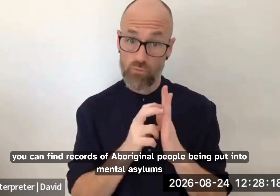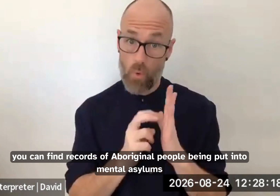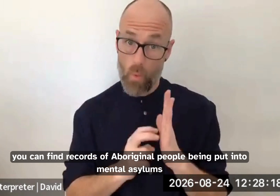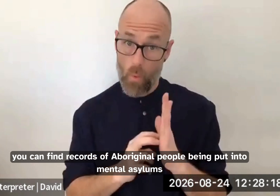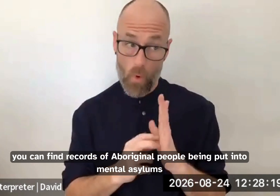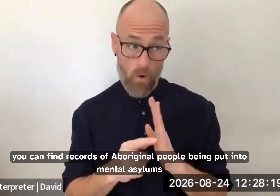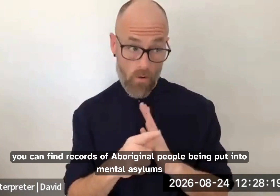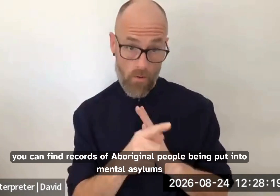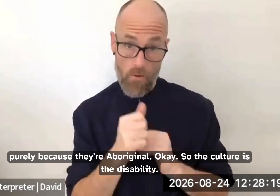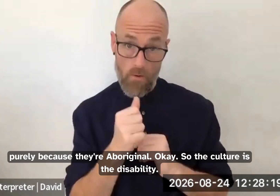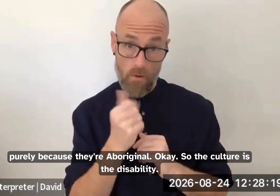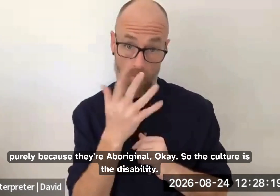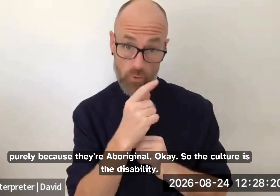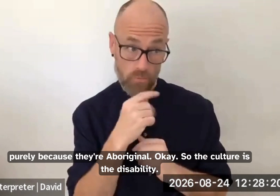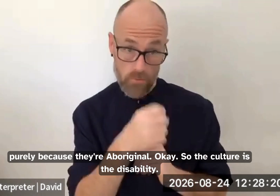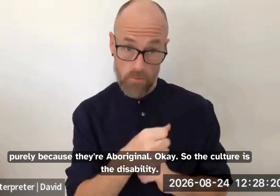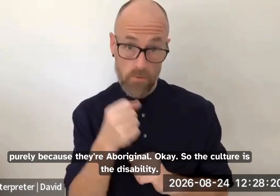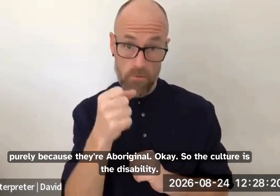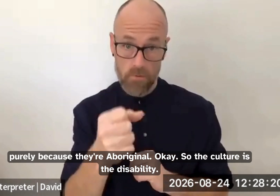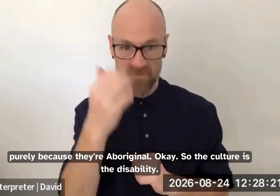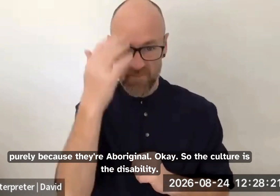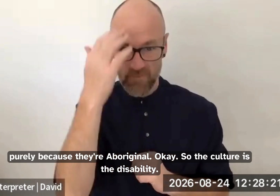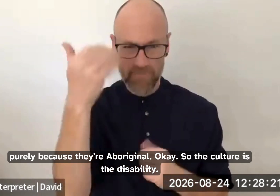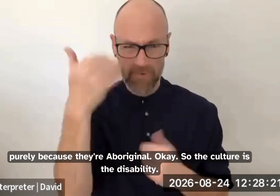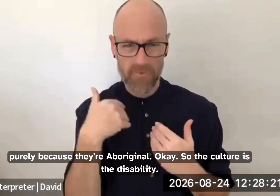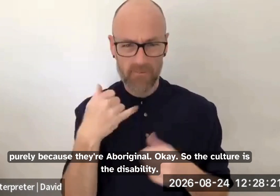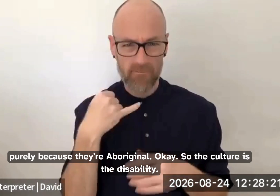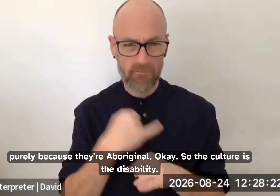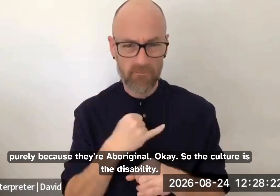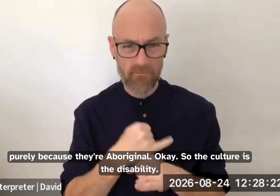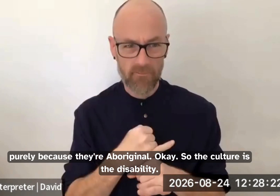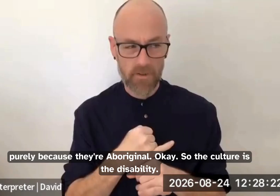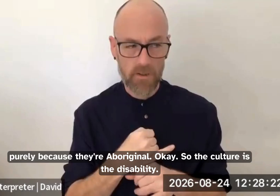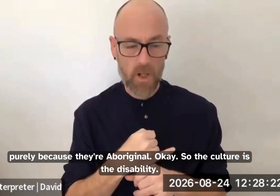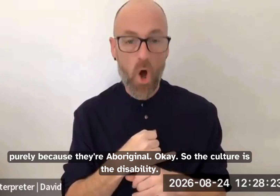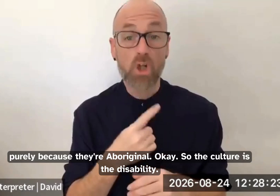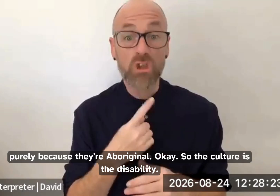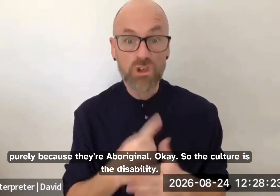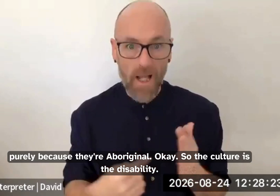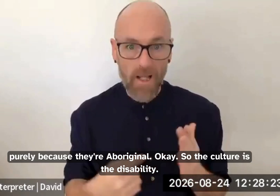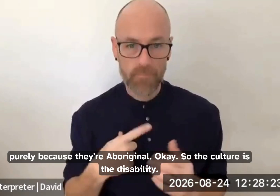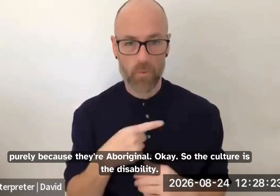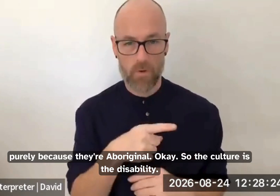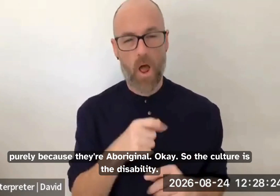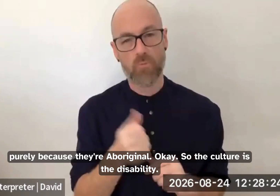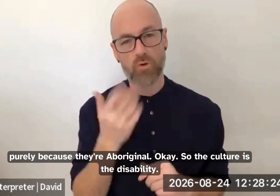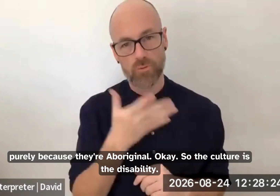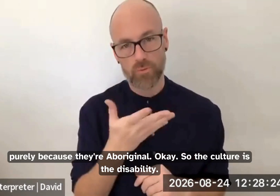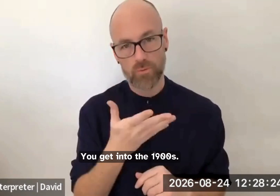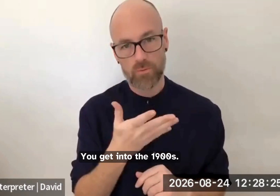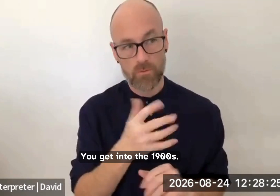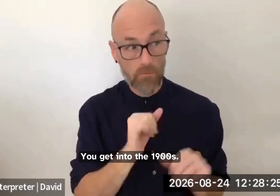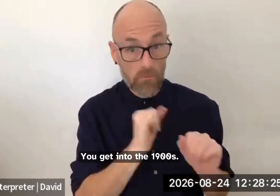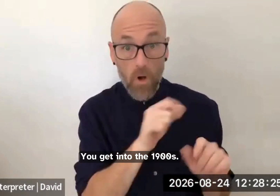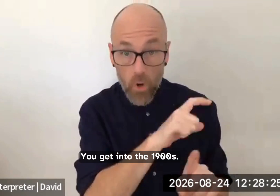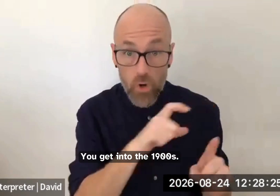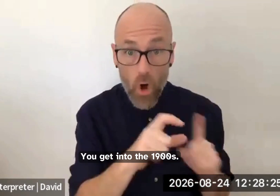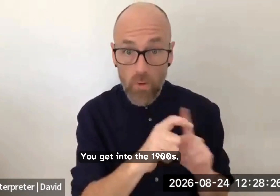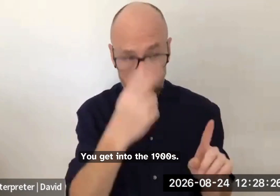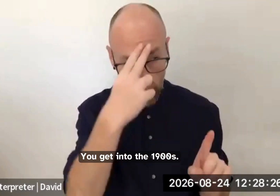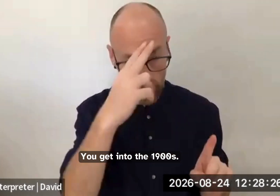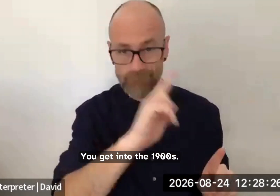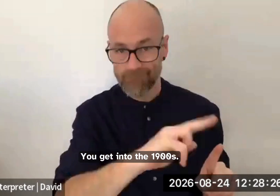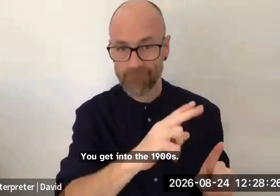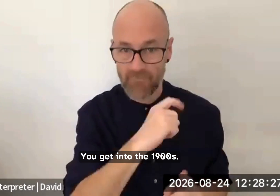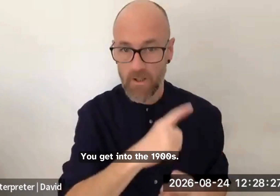being put into mental asylums purely because they're Aboriginal. Okay, so the culture is the disability. You get into